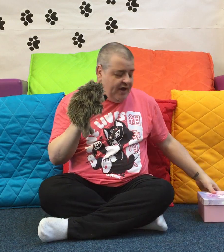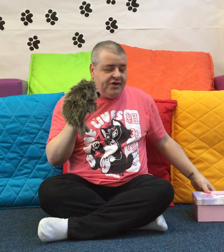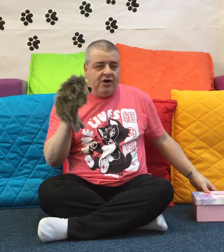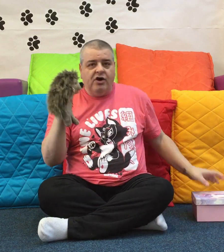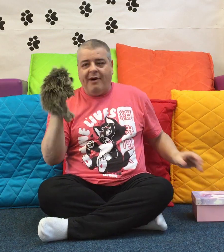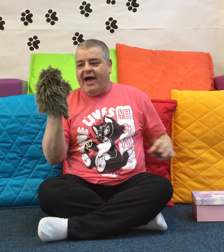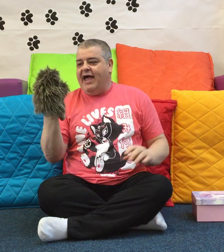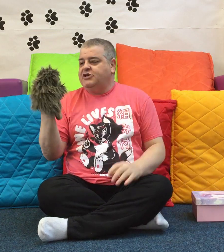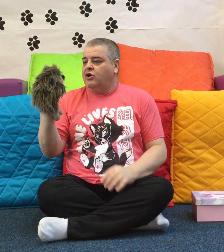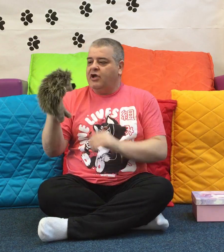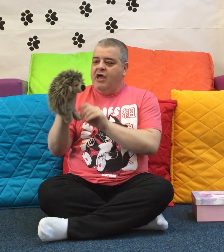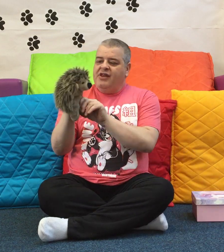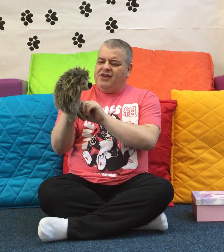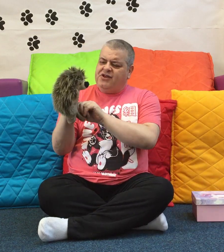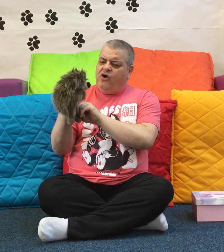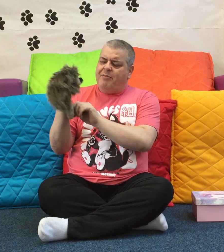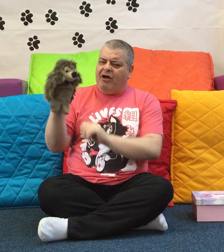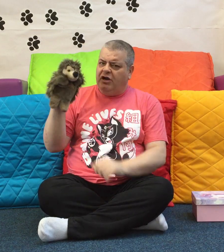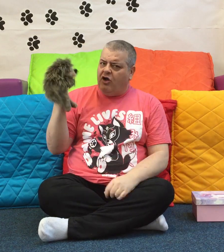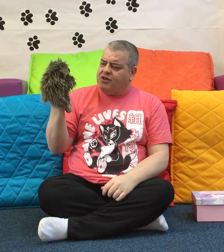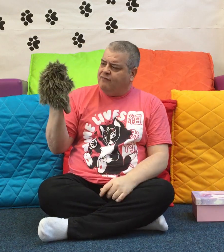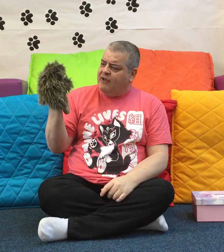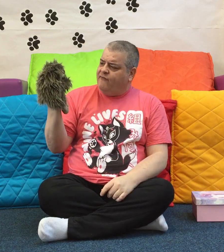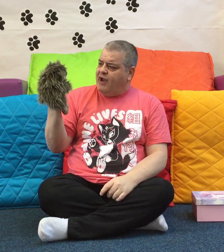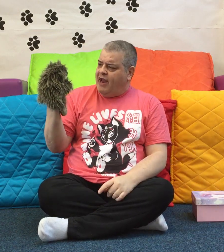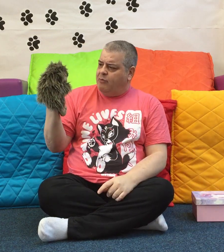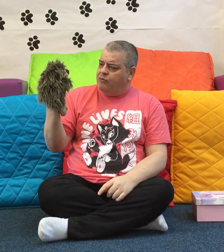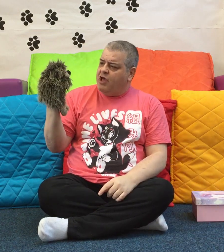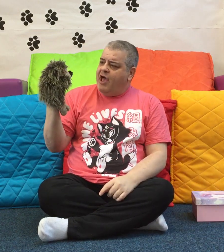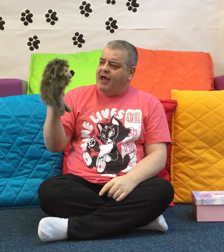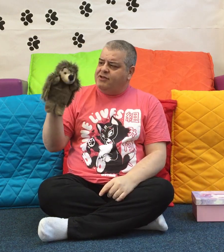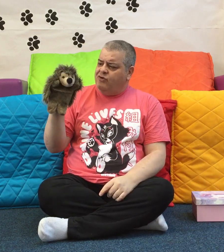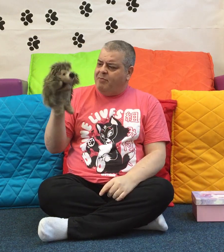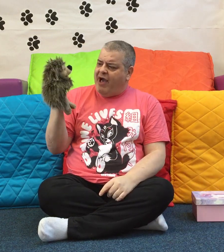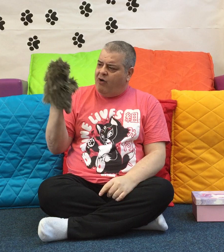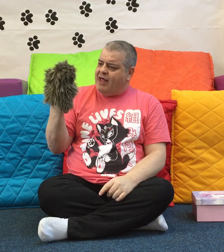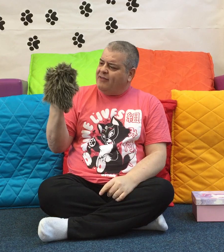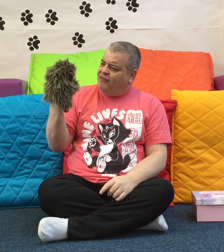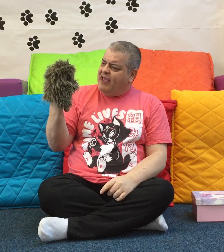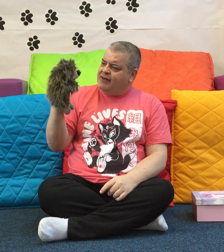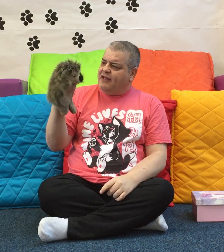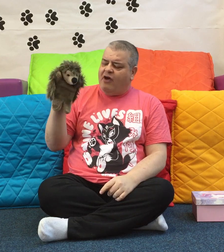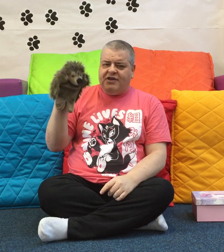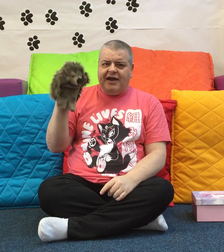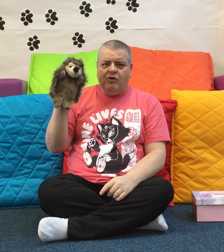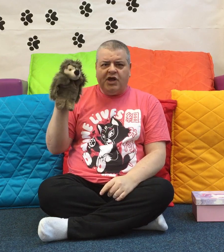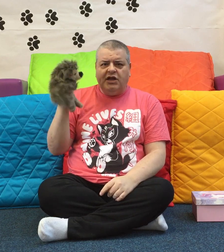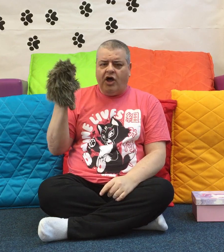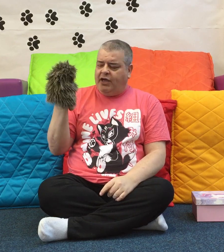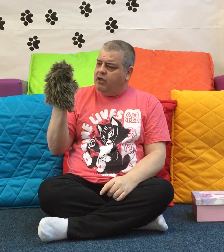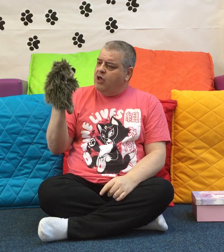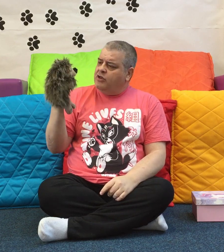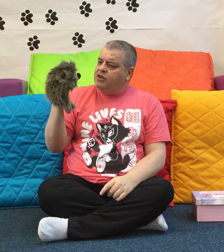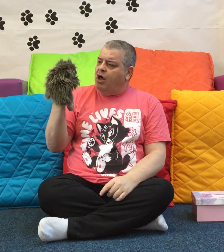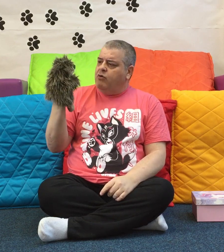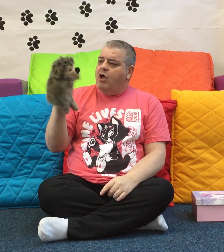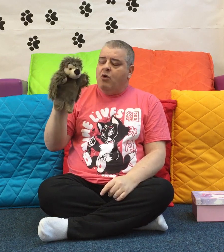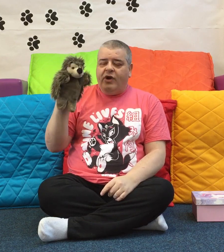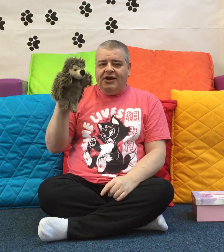sing a song about a hedgehog. It's a song about lots of different animals, and it's all about things that those animals are like. So we're going to